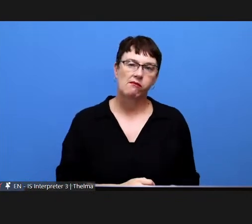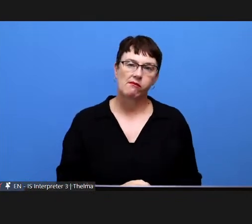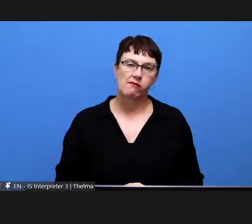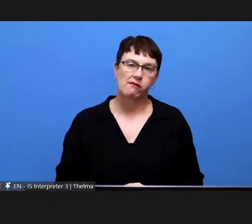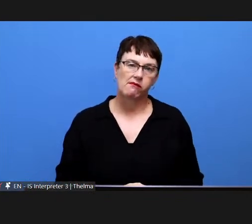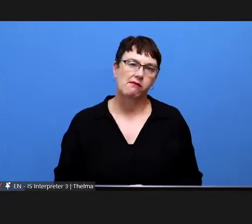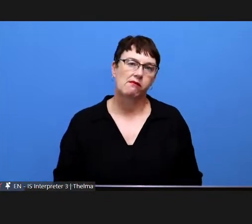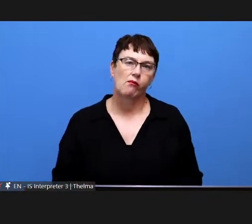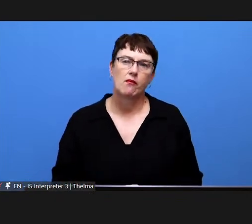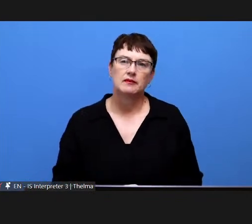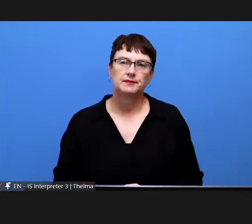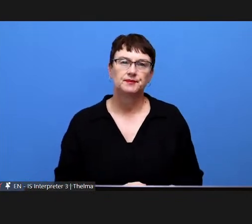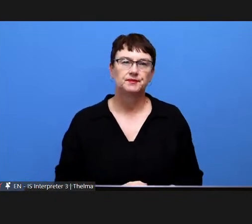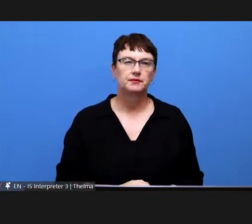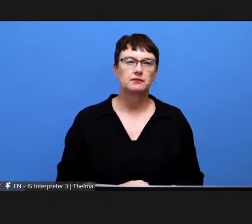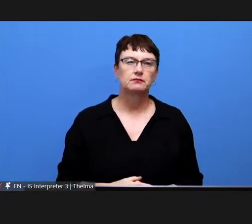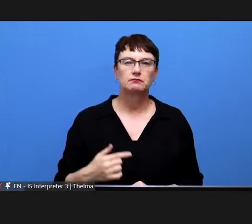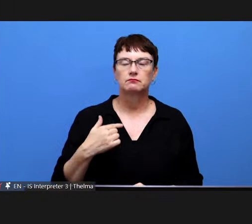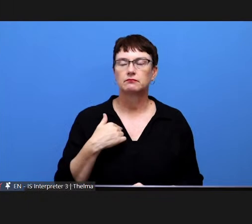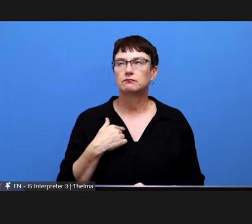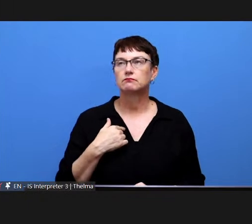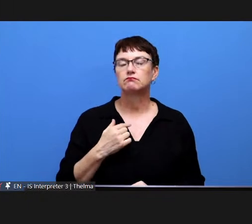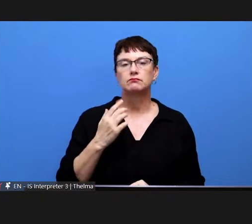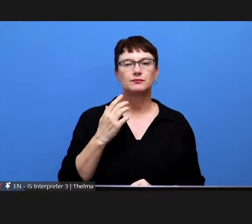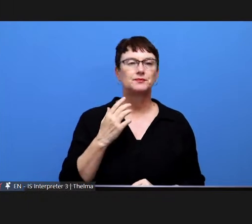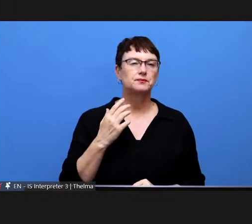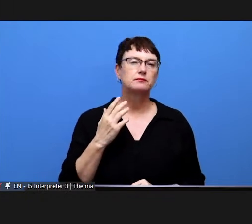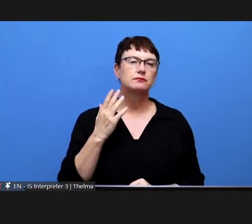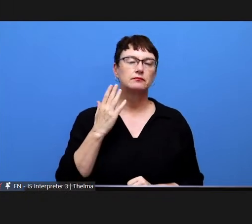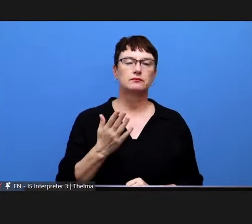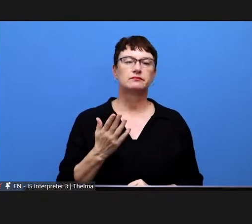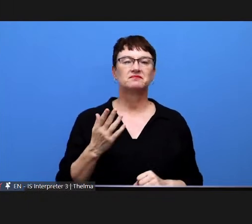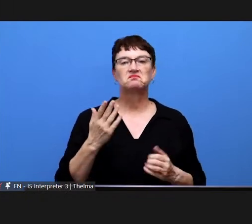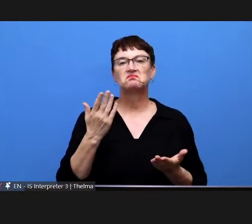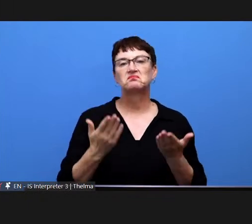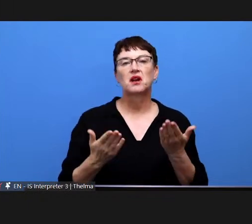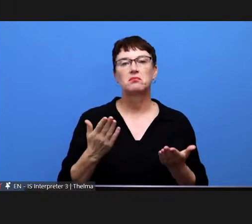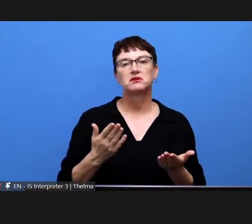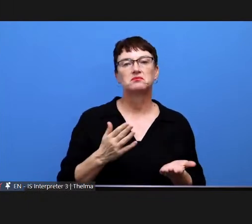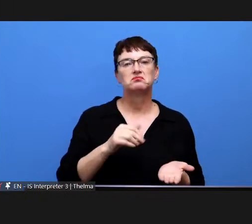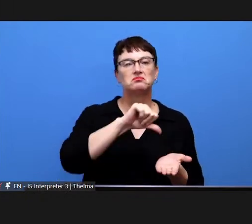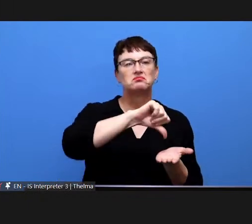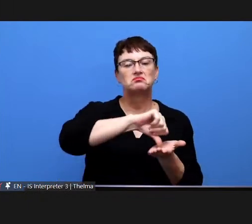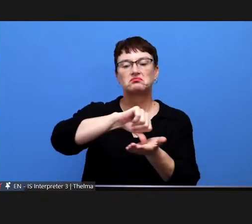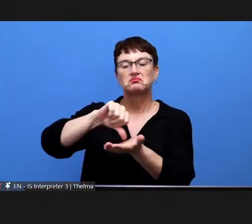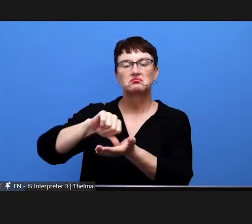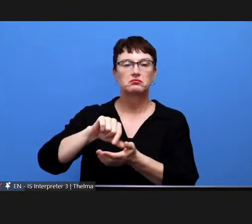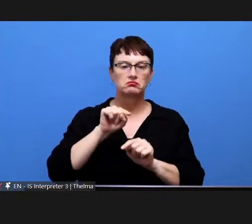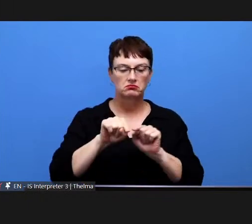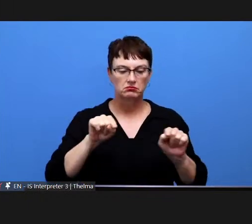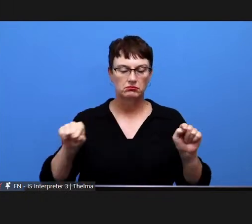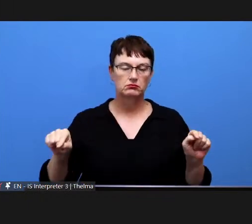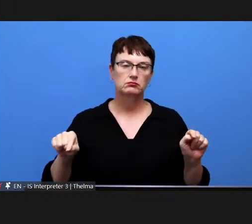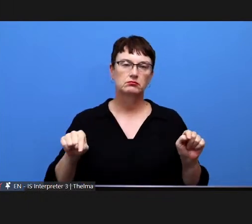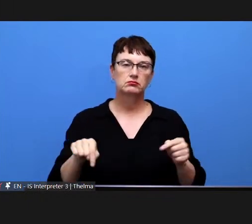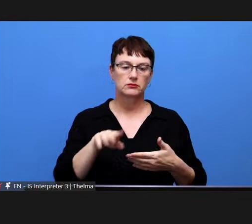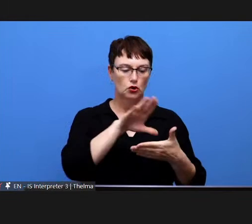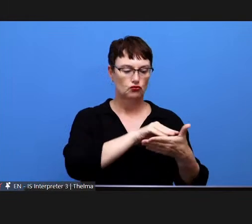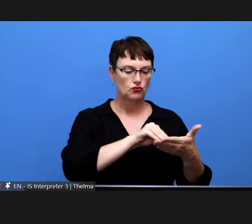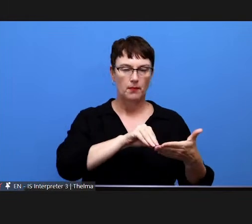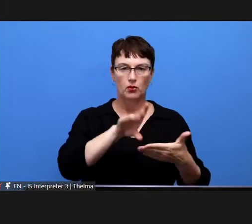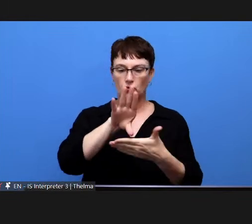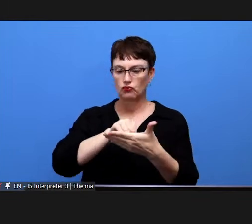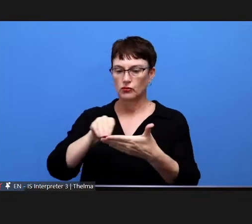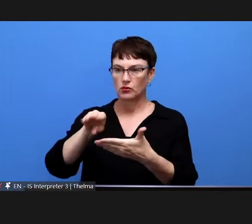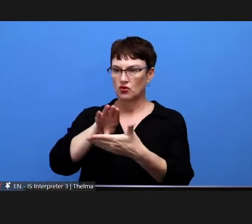tools and indicators, both at the government level, national and subnational, but also with stakeholders.